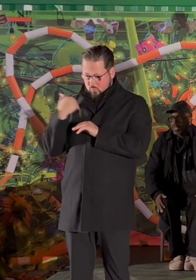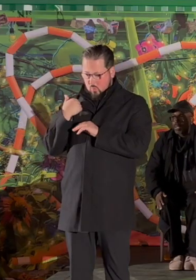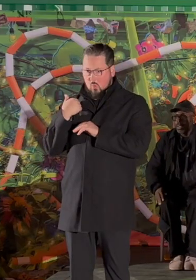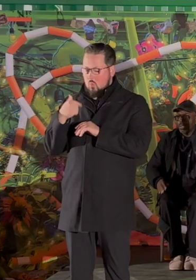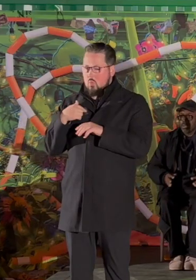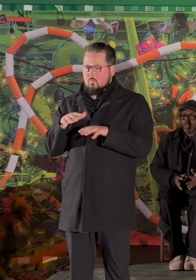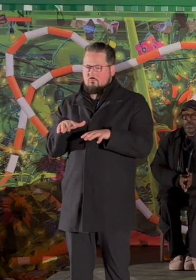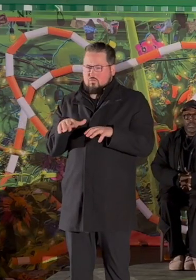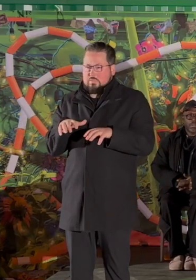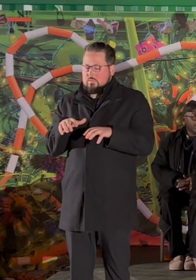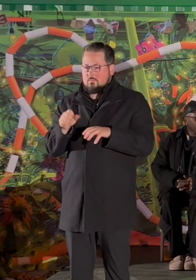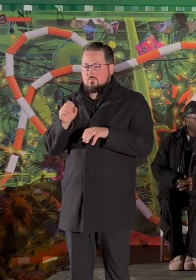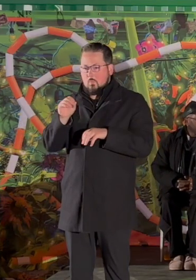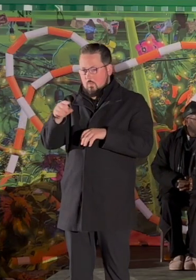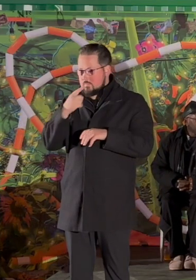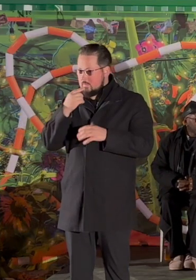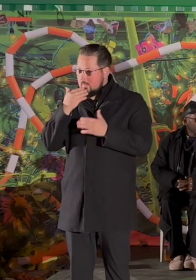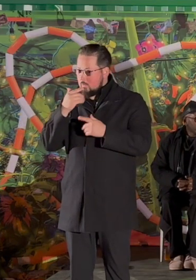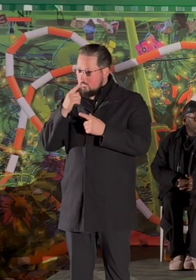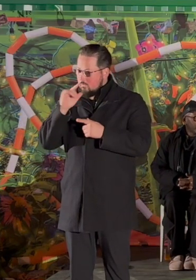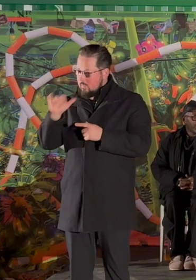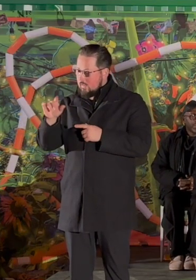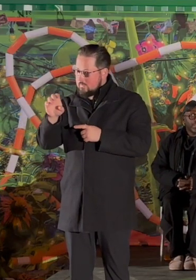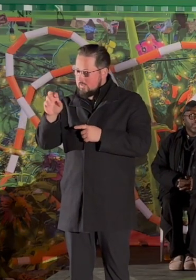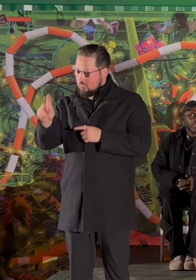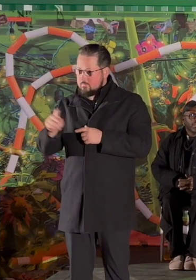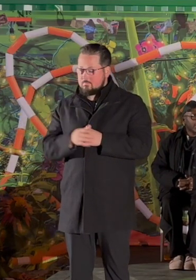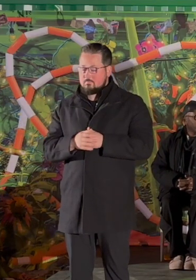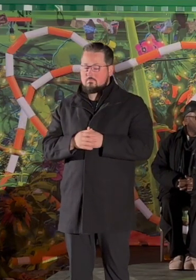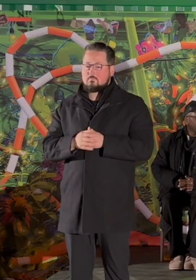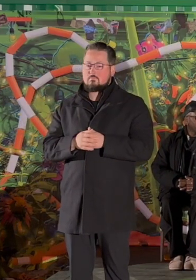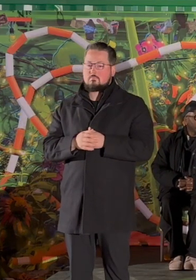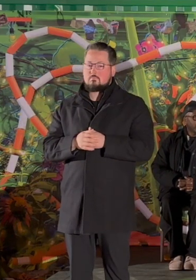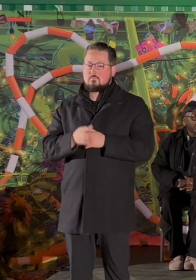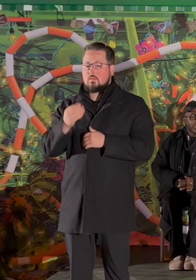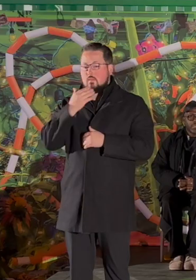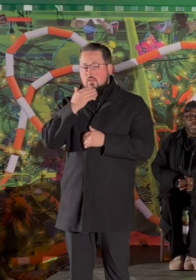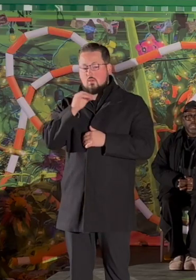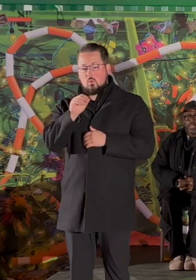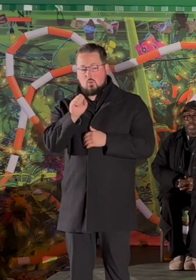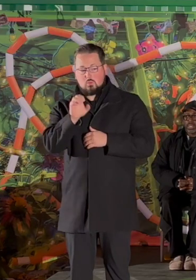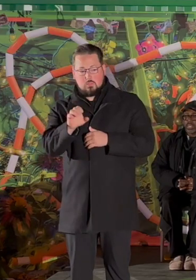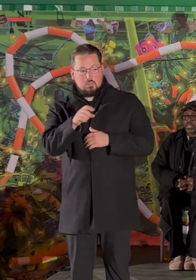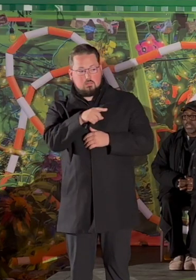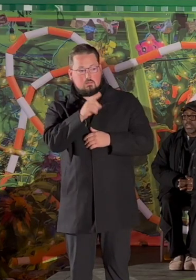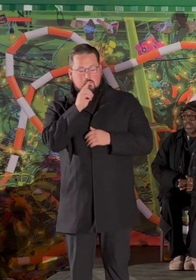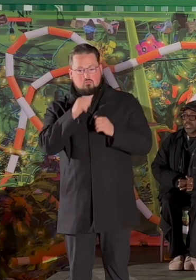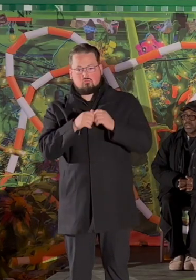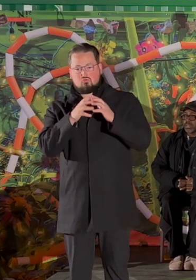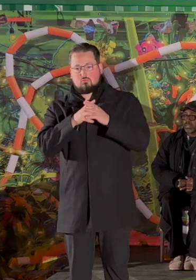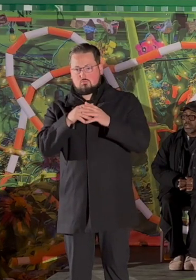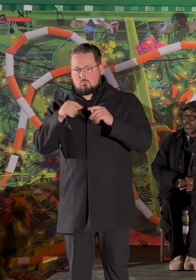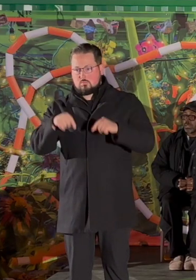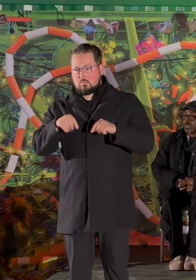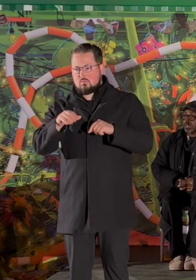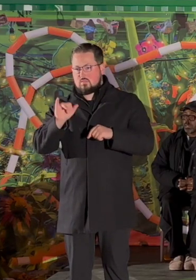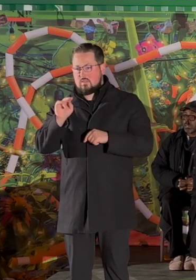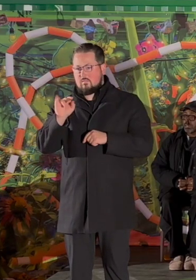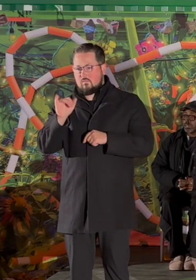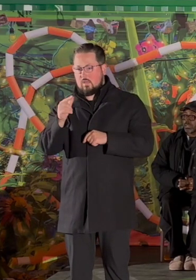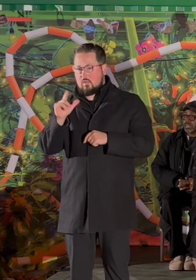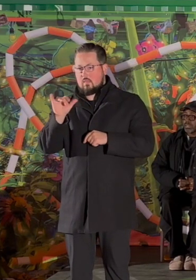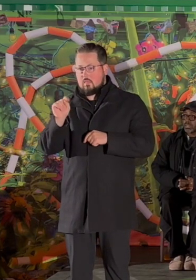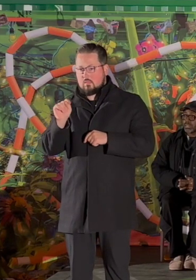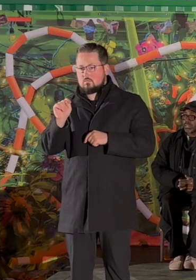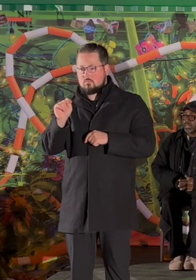We always been freezing, so thank you for that, Derek. I want to thank Jose Ruiz for curating the Inviting Light